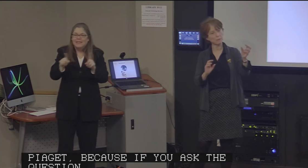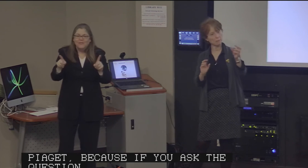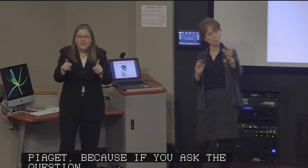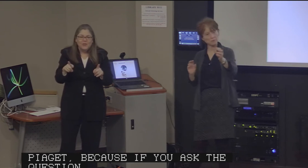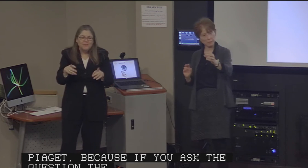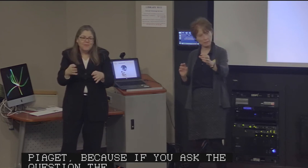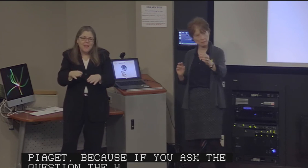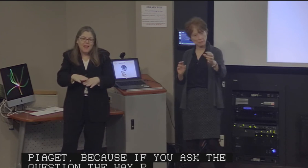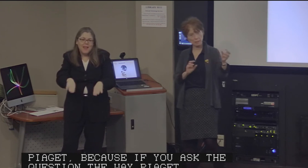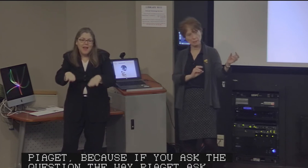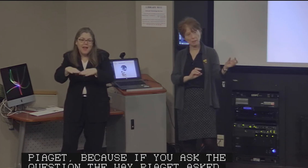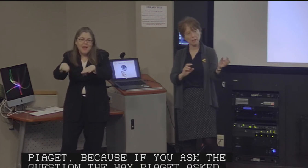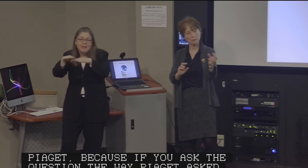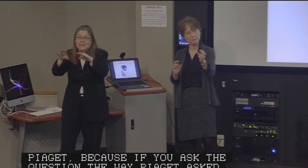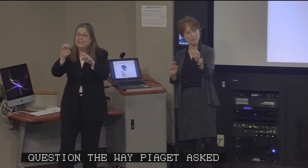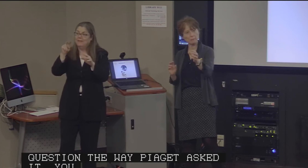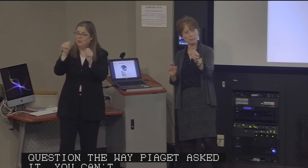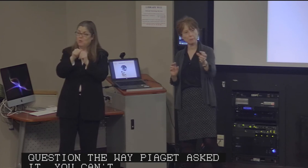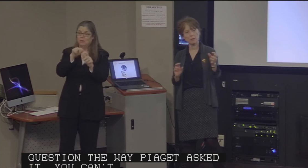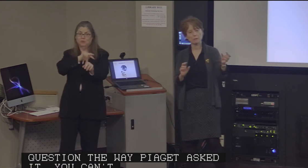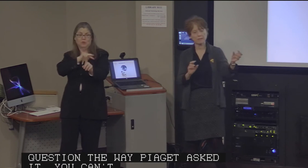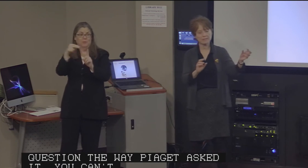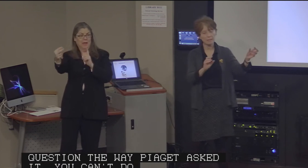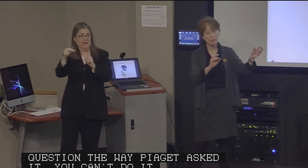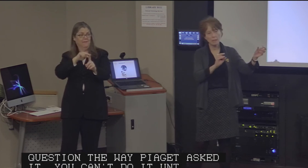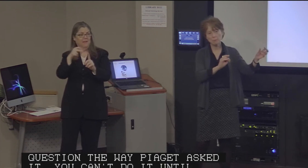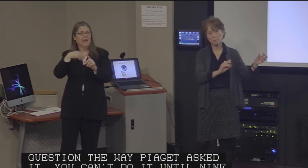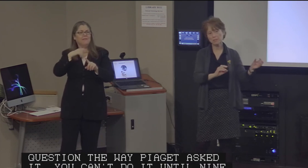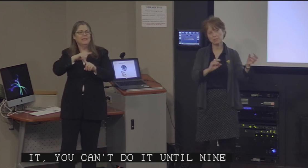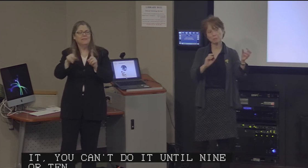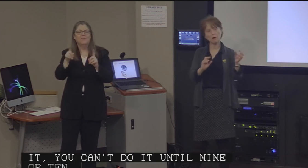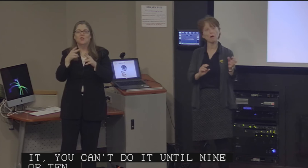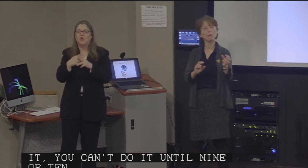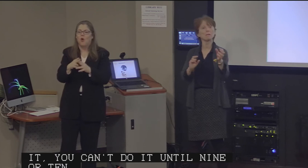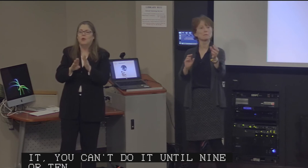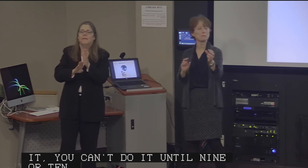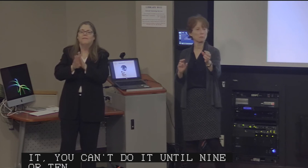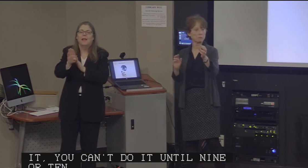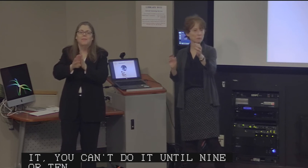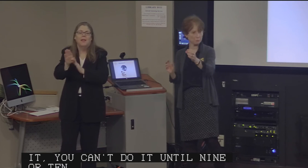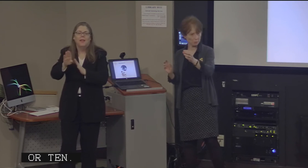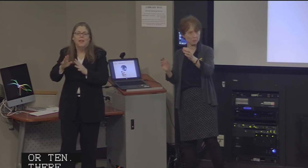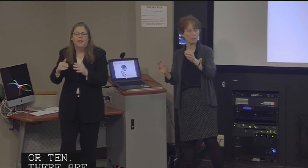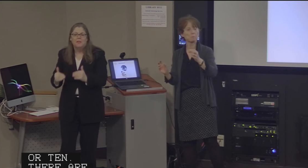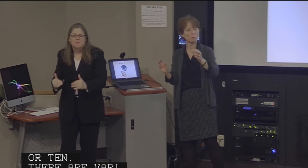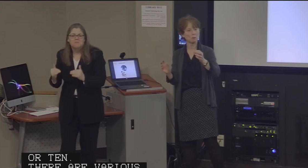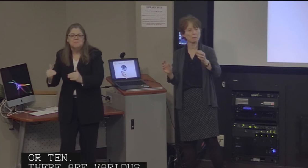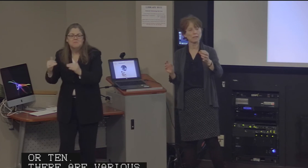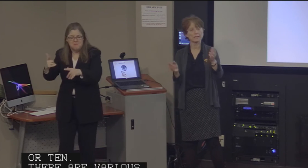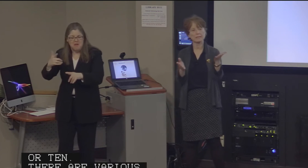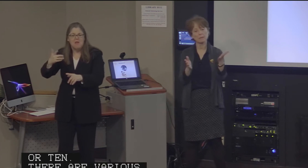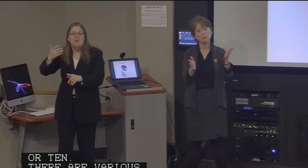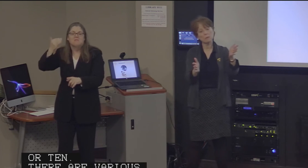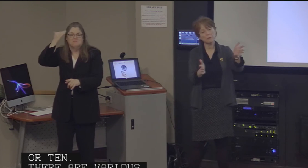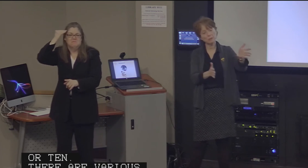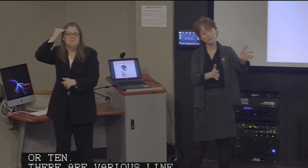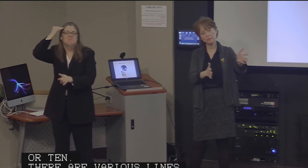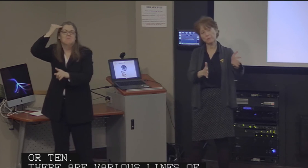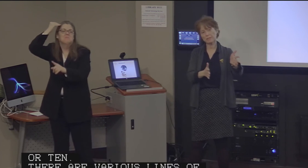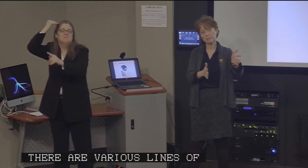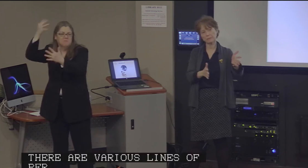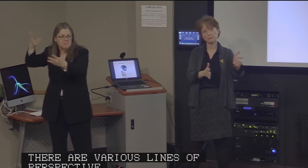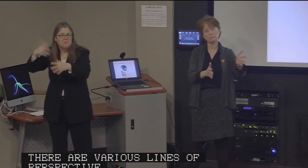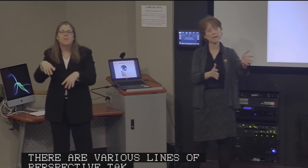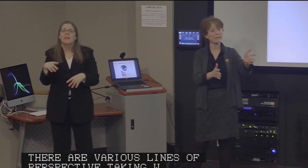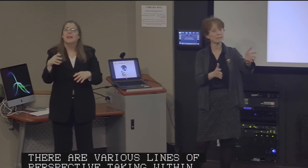even within perspective taking, of developmental progress. But we do all go through them more or less. Now, we go through